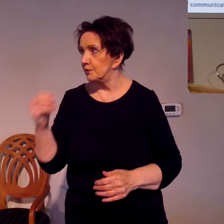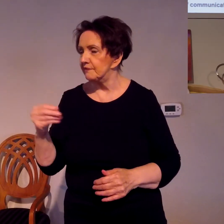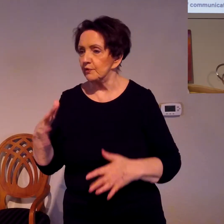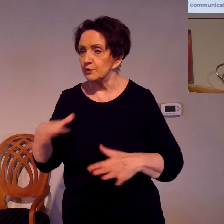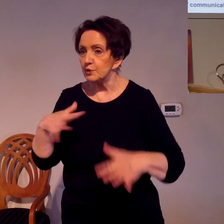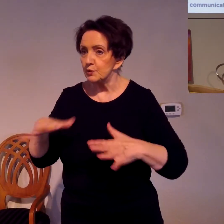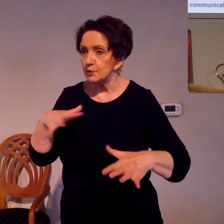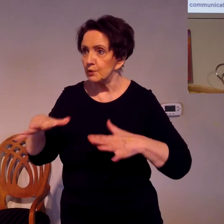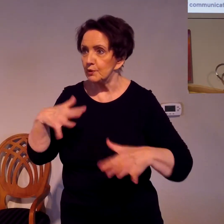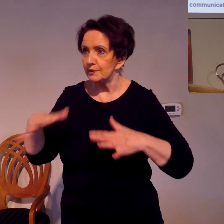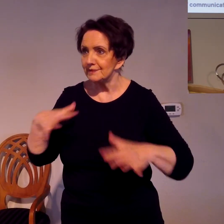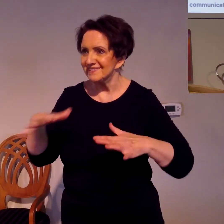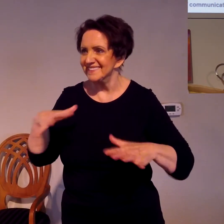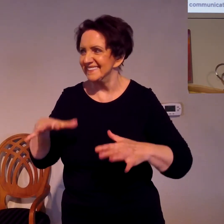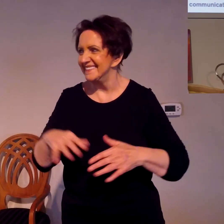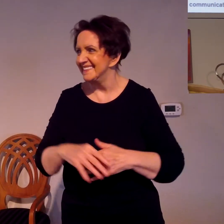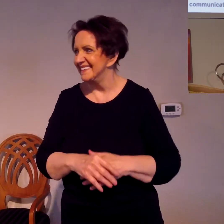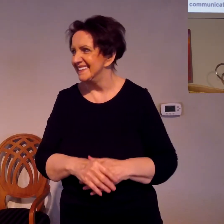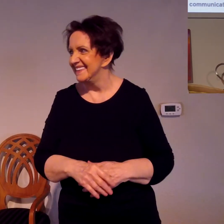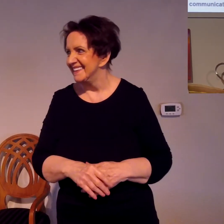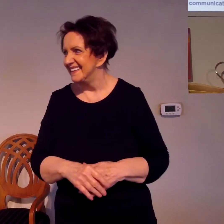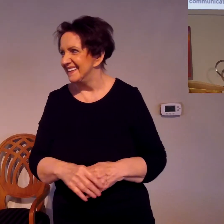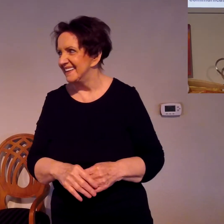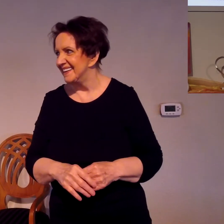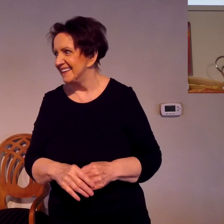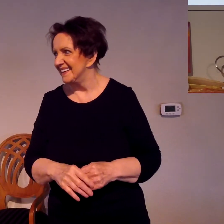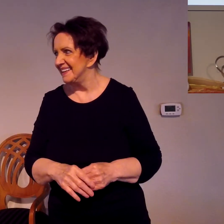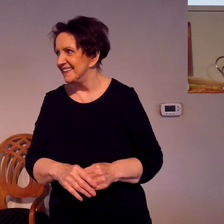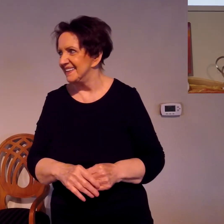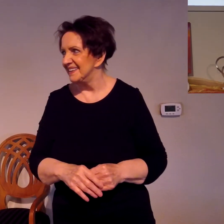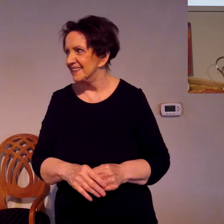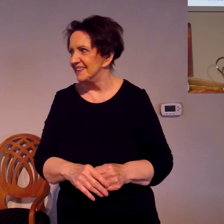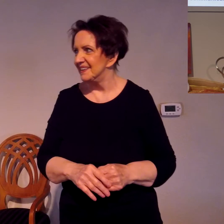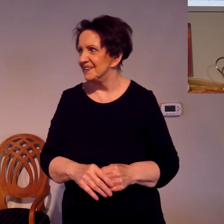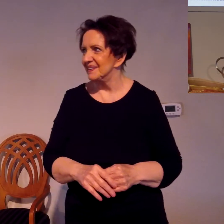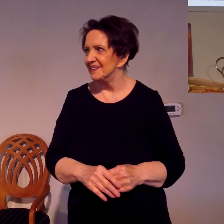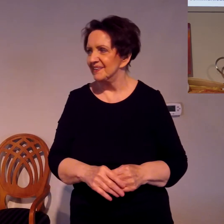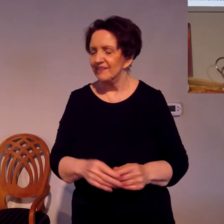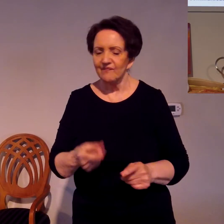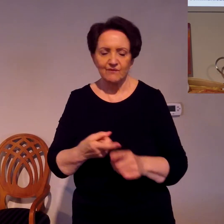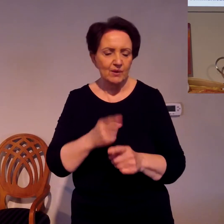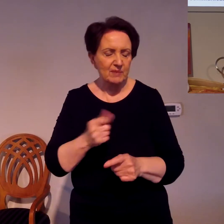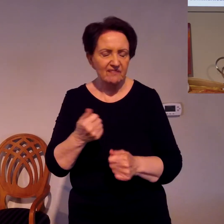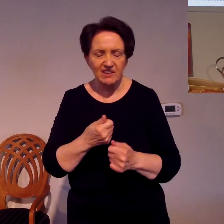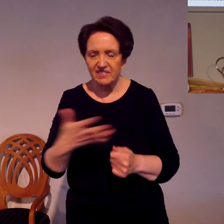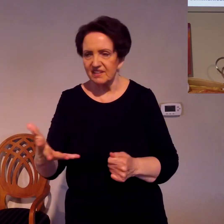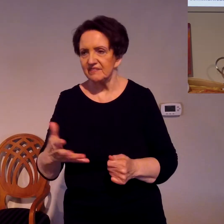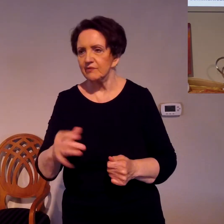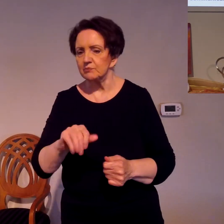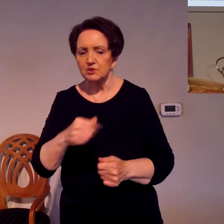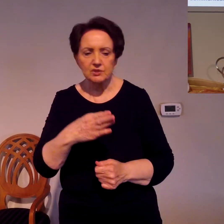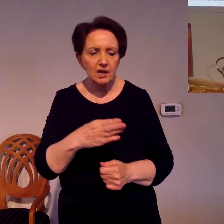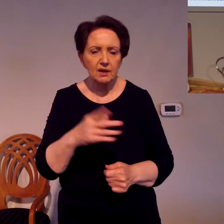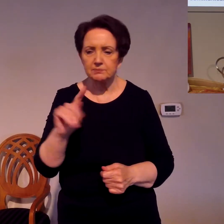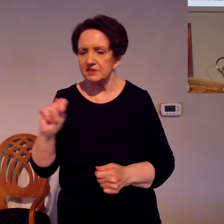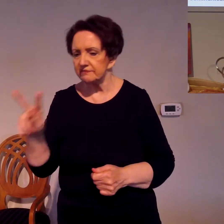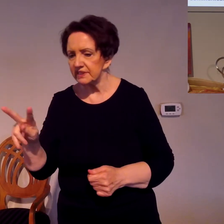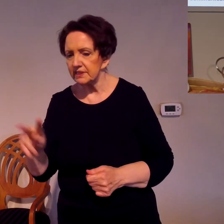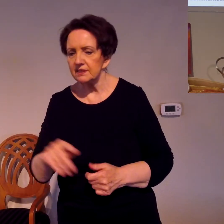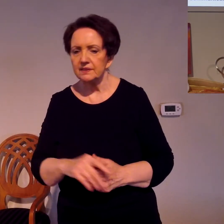just noise, bzz, bzz, bzz, bzz, right? It's, and it's from everything, job and